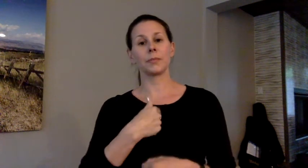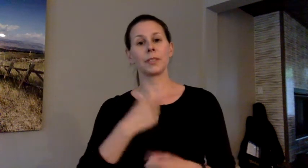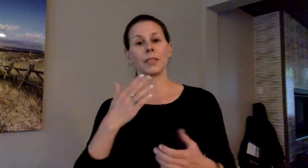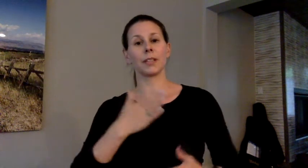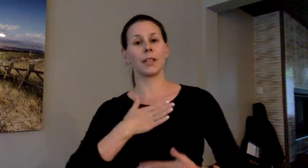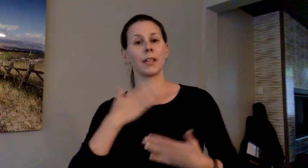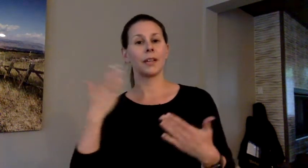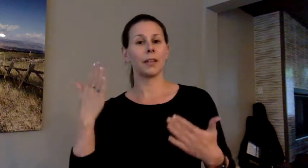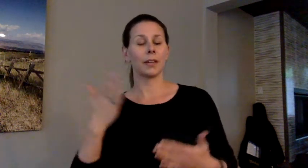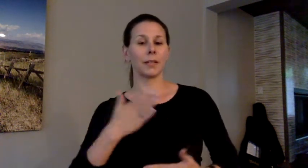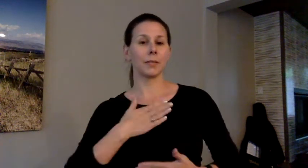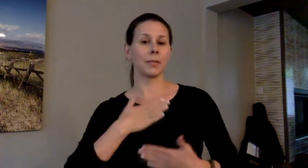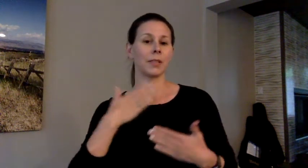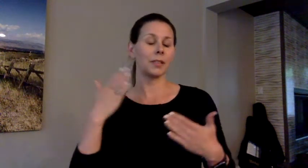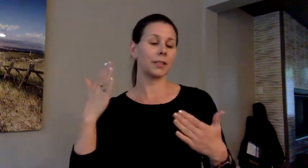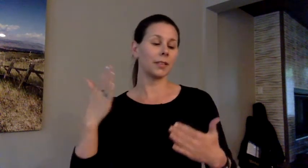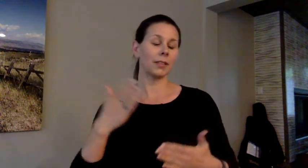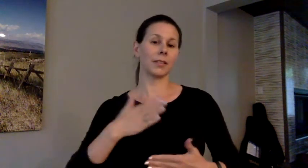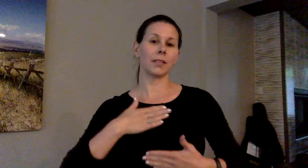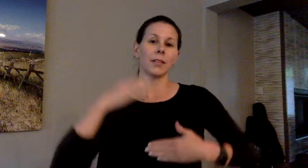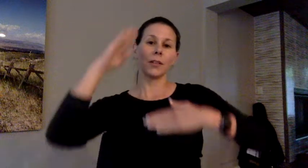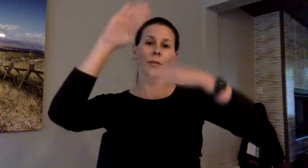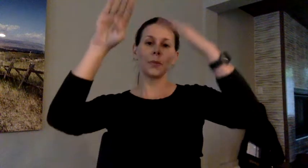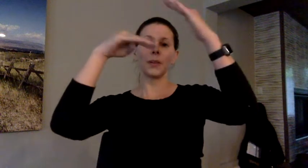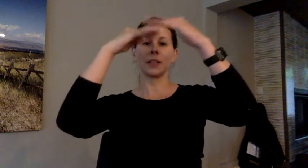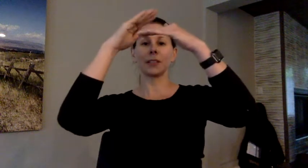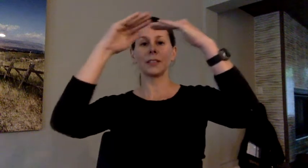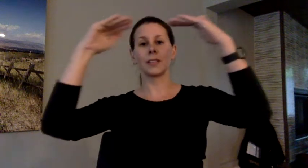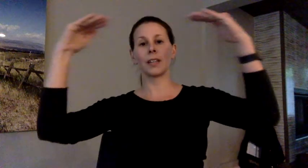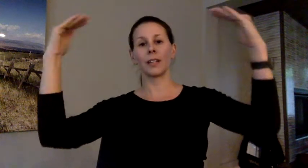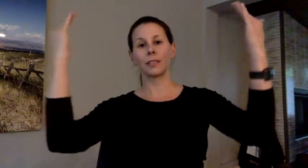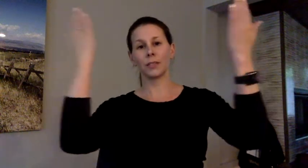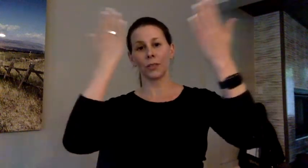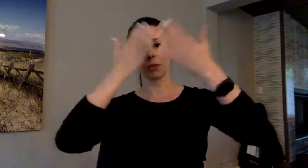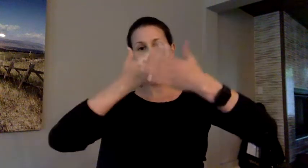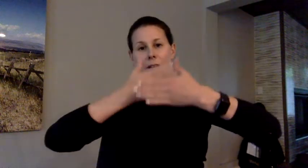me happy when skies are gray.